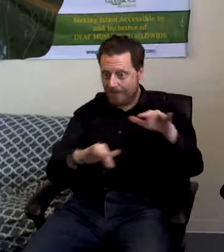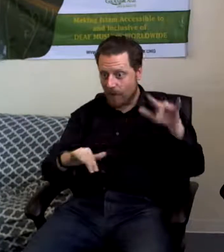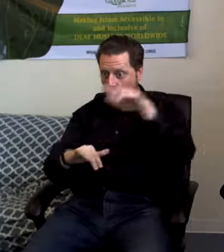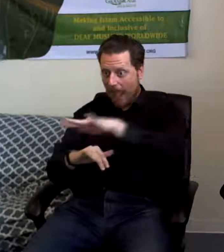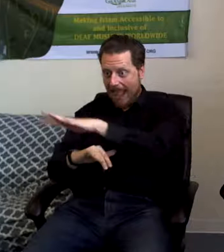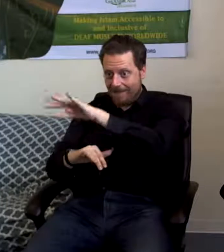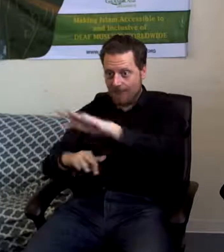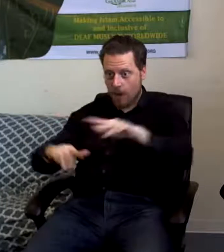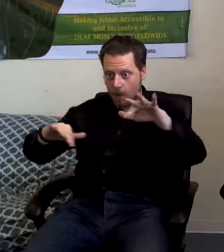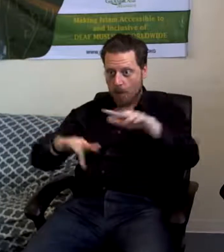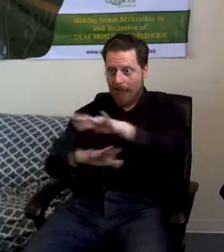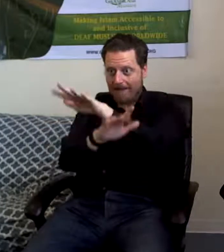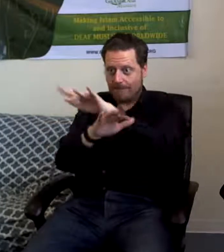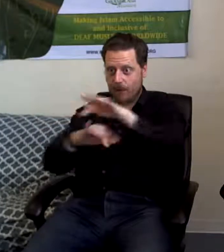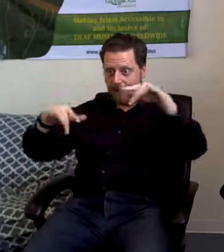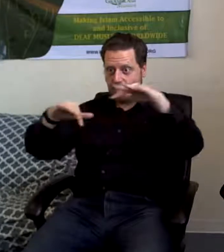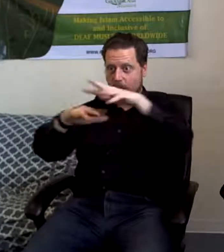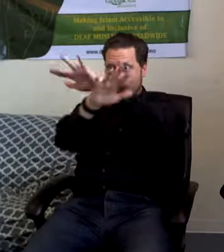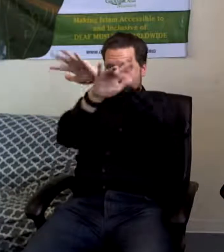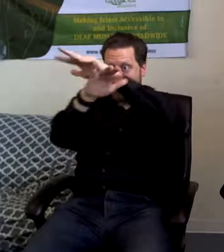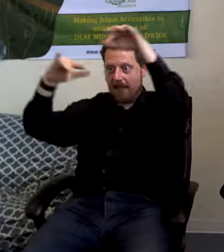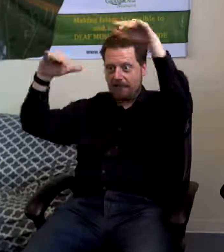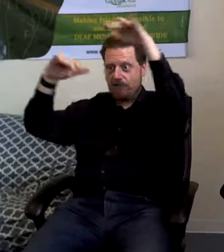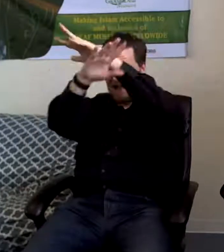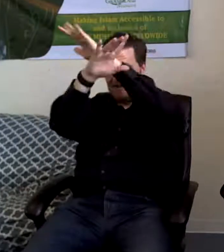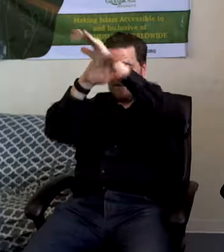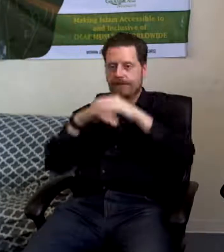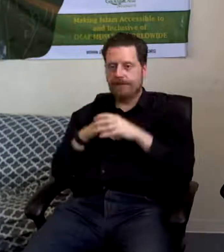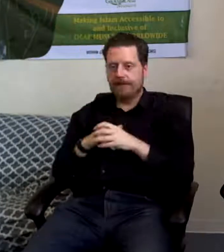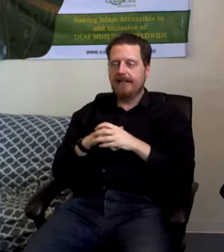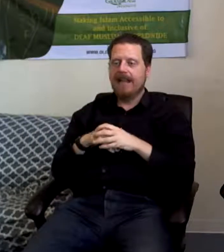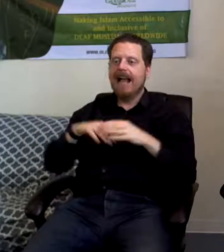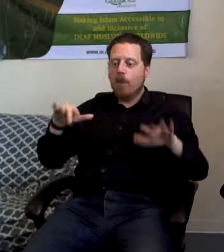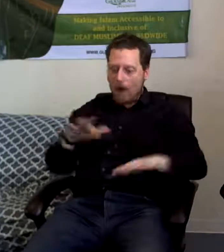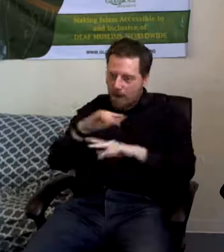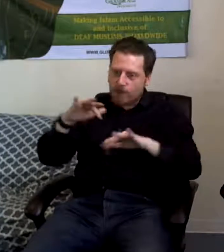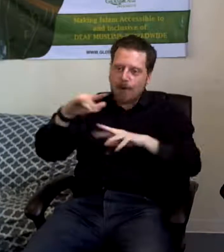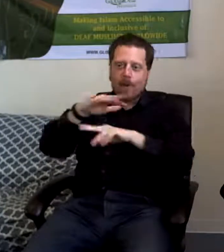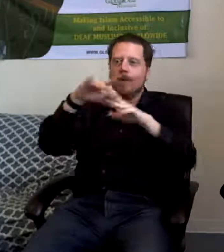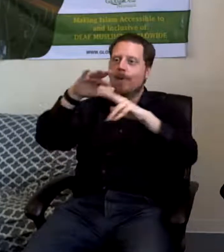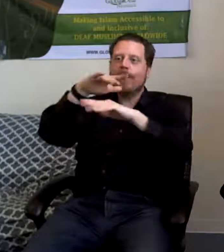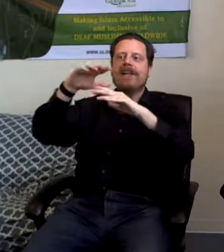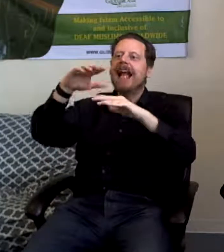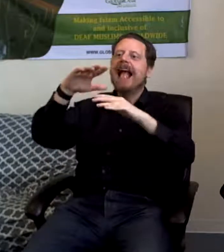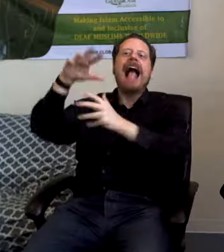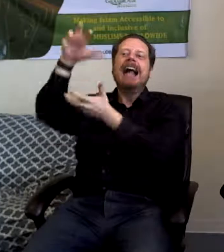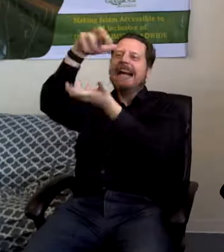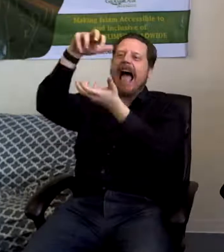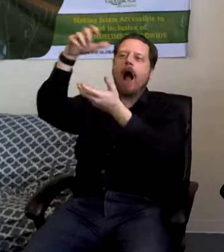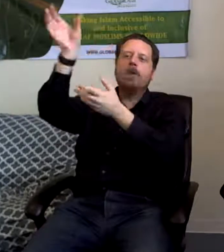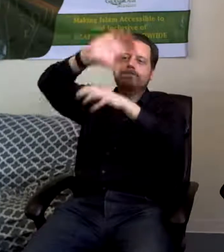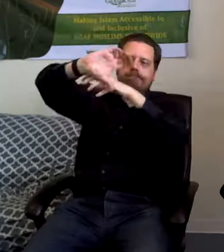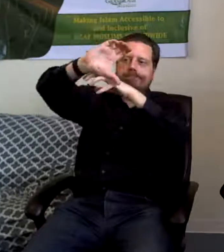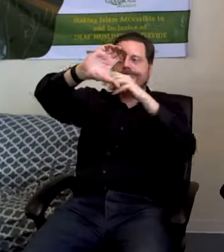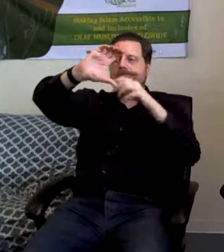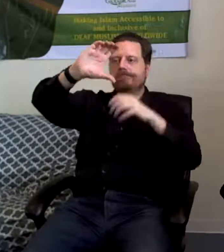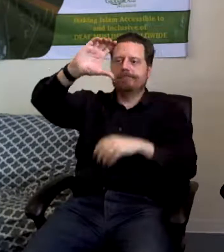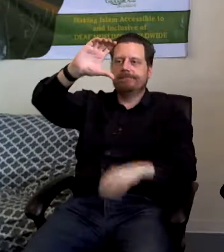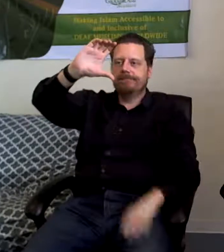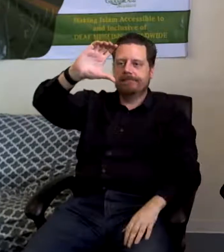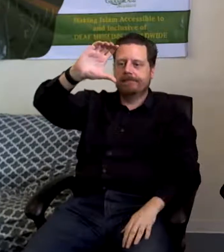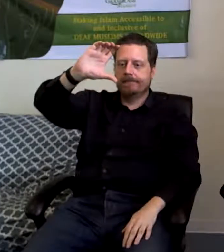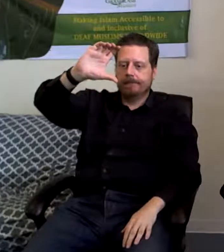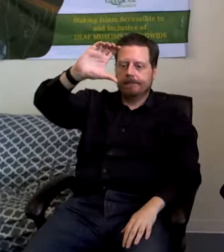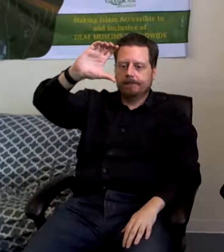other waves, and then you have the clouds on the top of the earth itself.